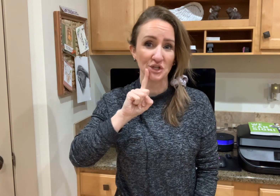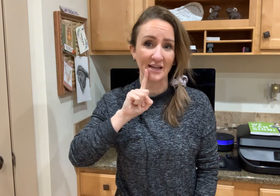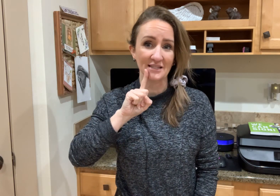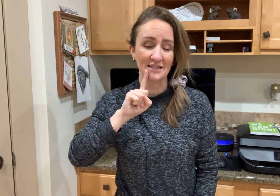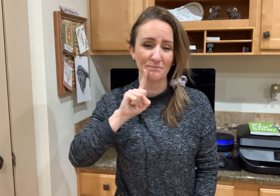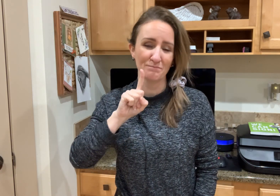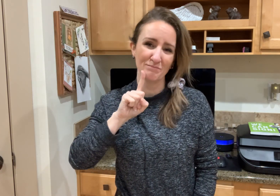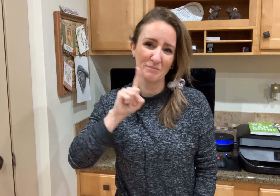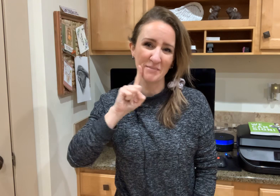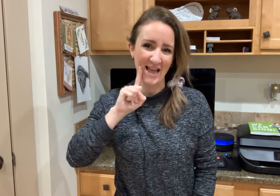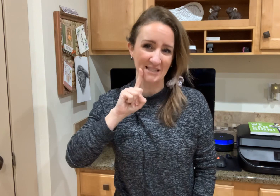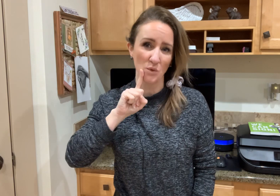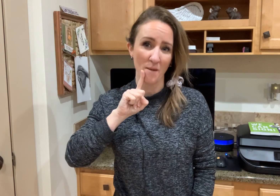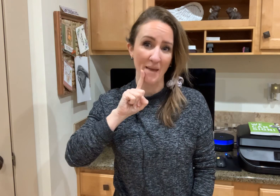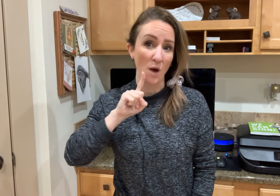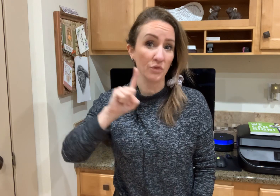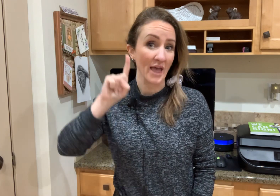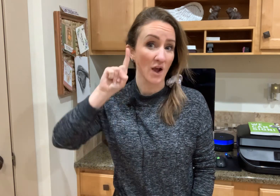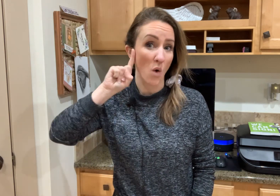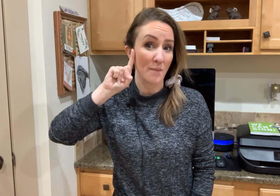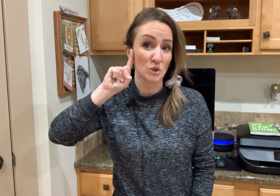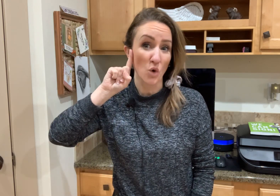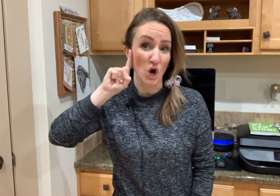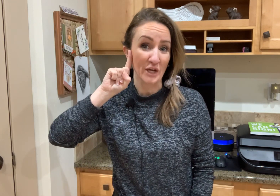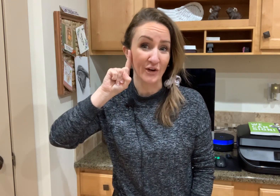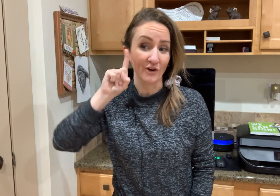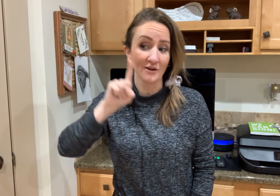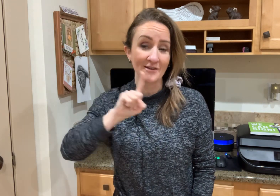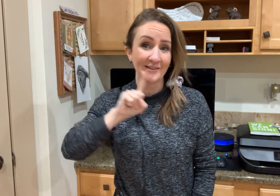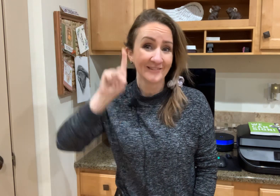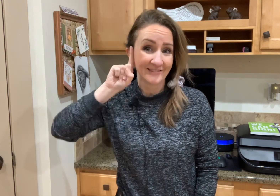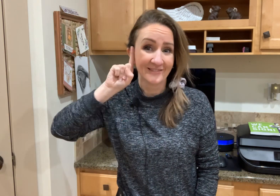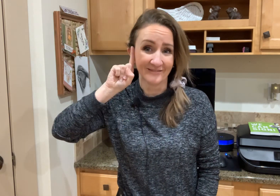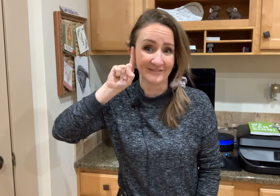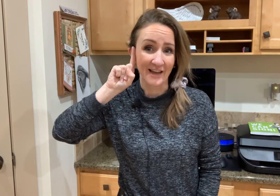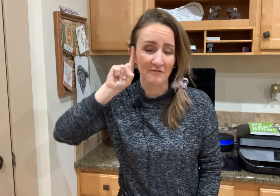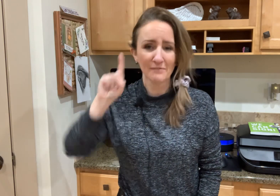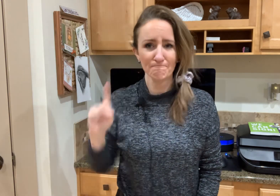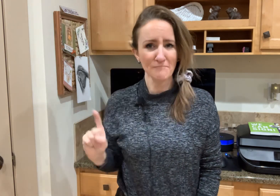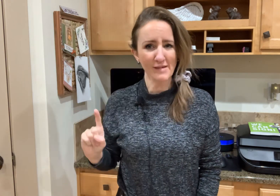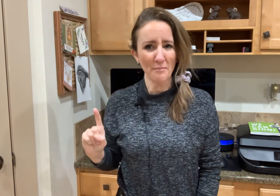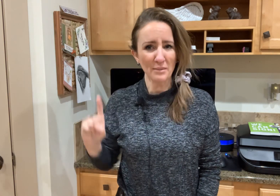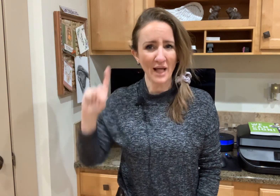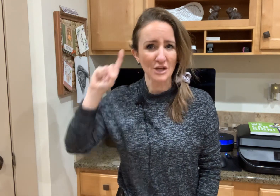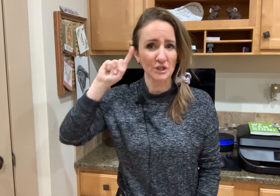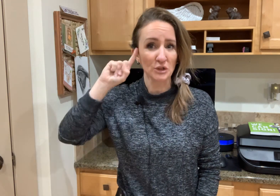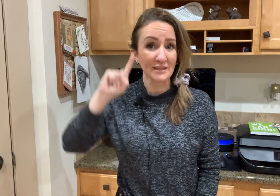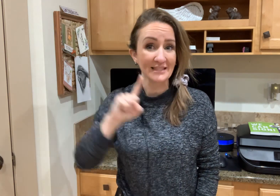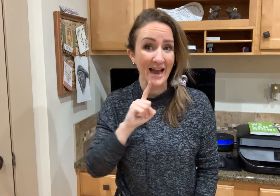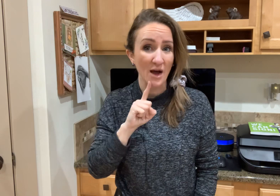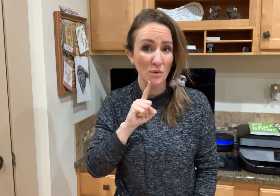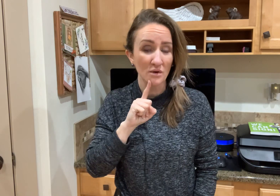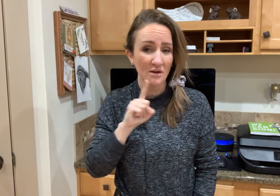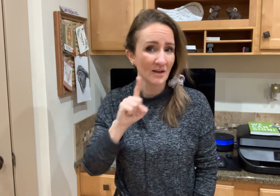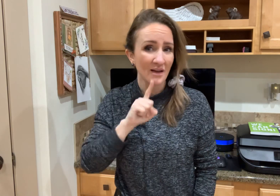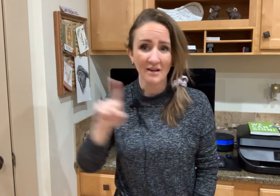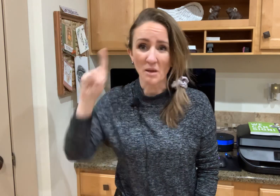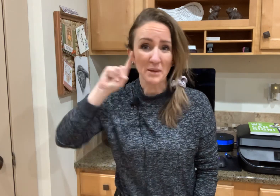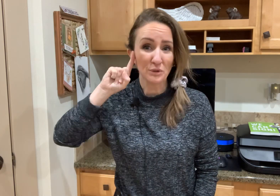against next to our mouth and go up toward our ear. Some people actually do it down. Some people do it